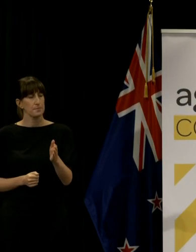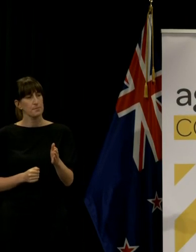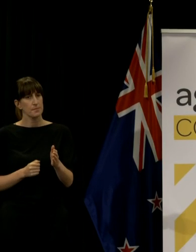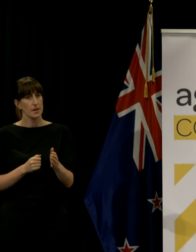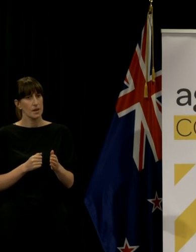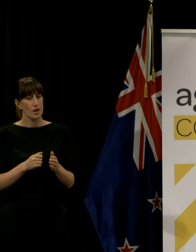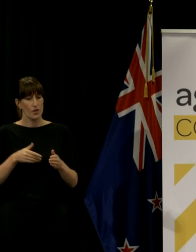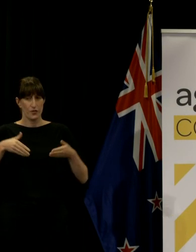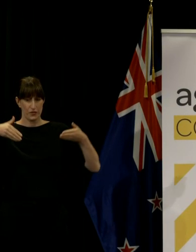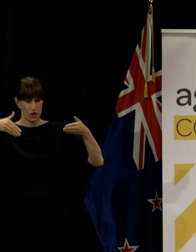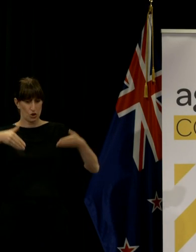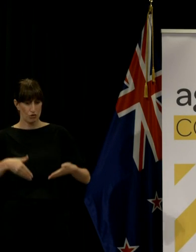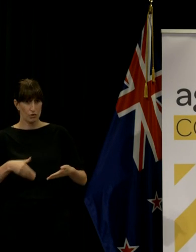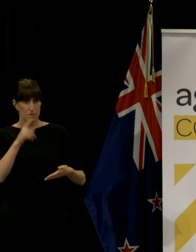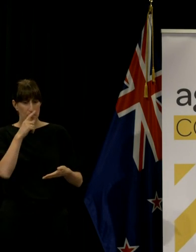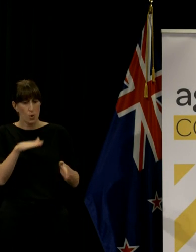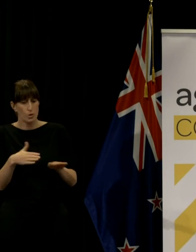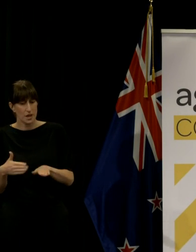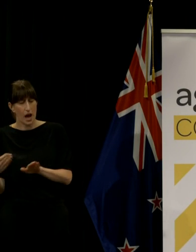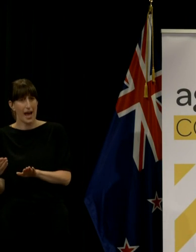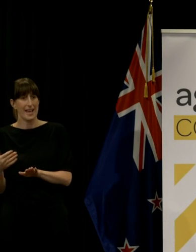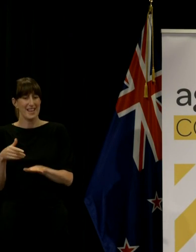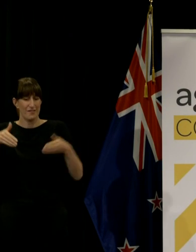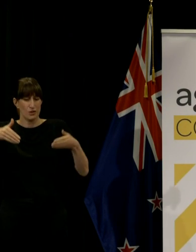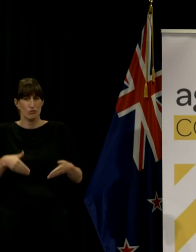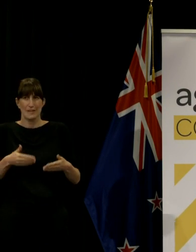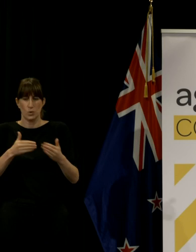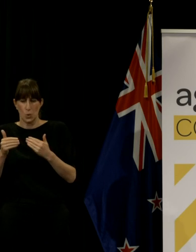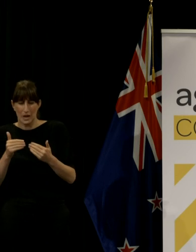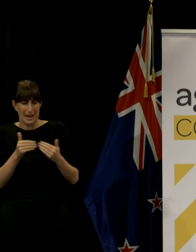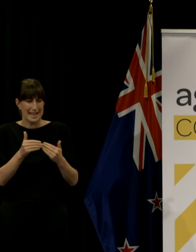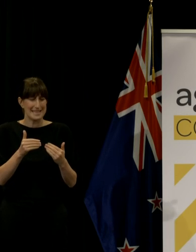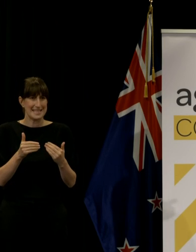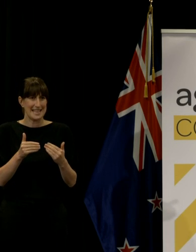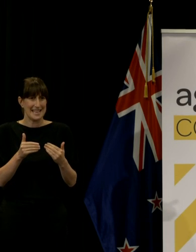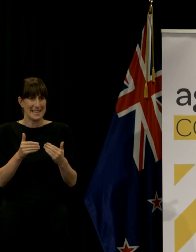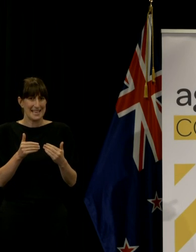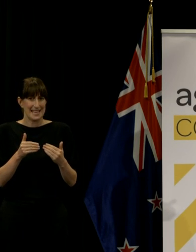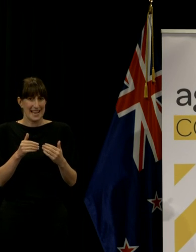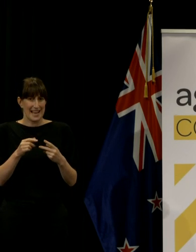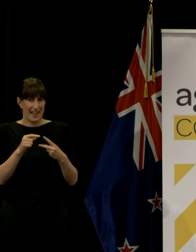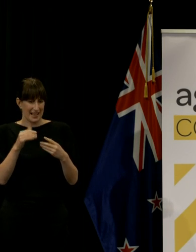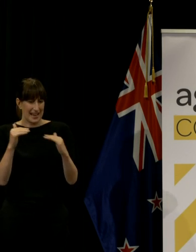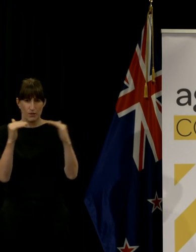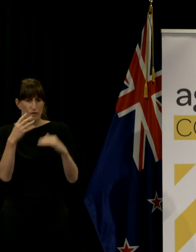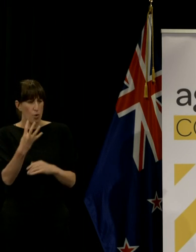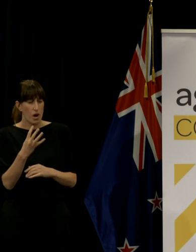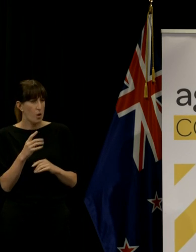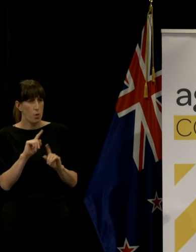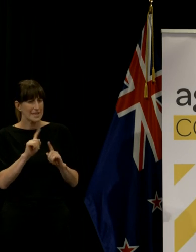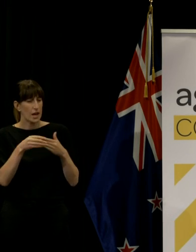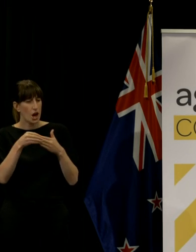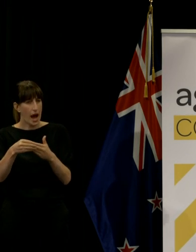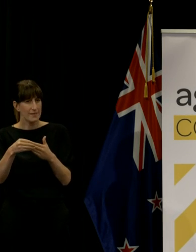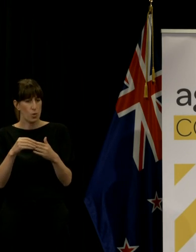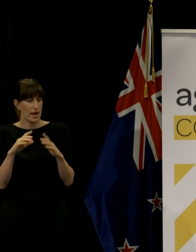in level 4. Obviously, it was already made difficult when the mass gathering provisions came into place. What are the guidelines for funerals under level 4? So there are